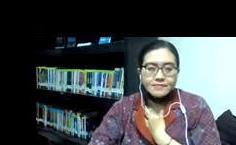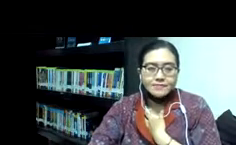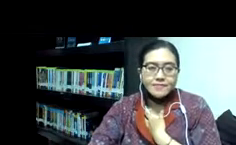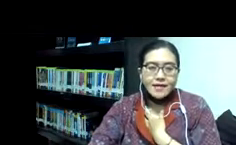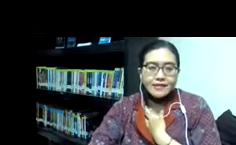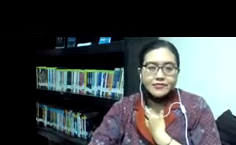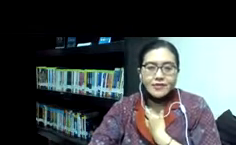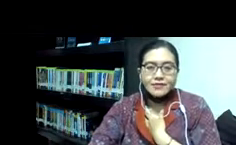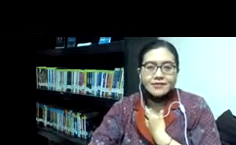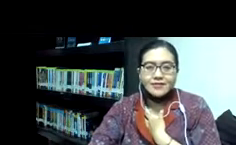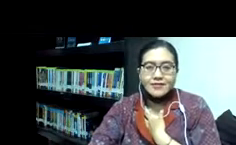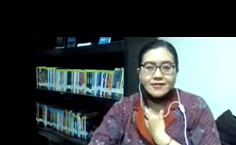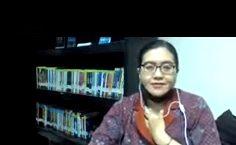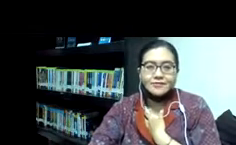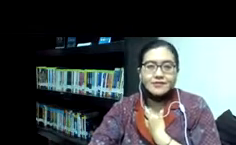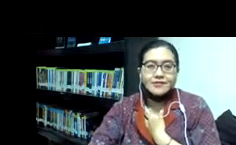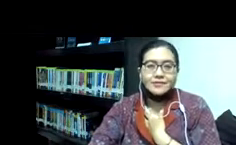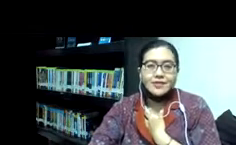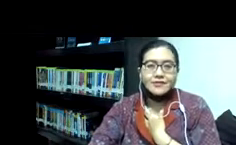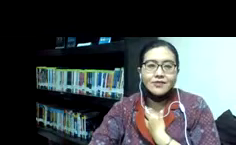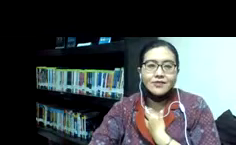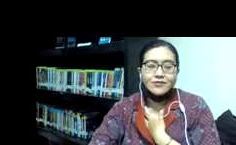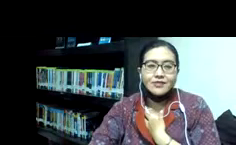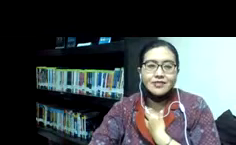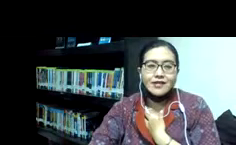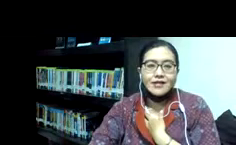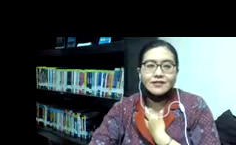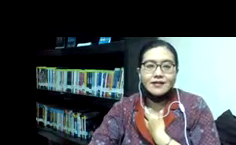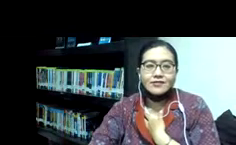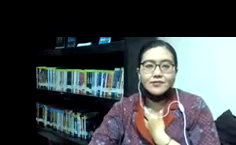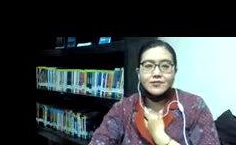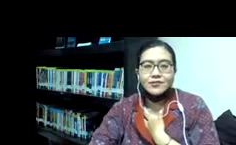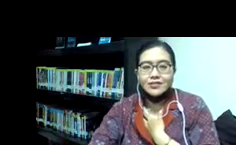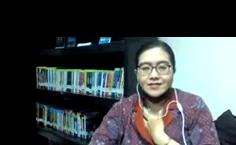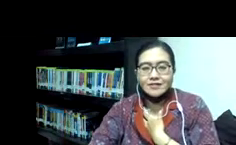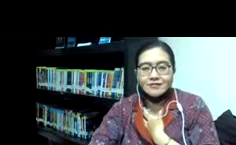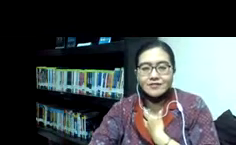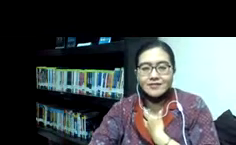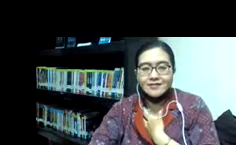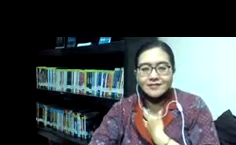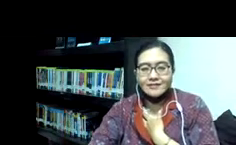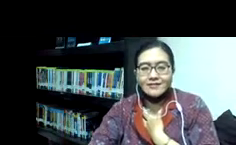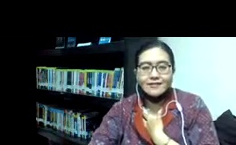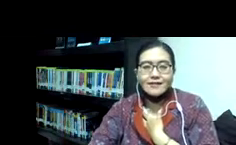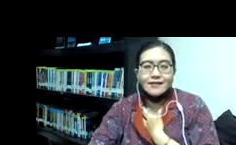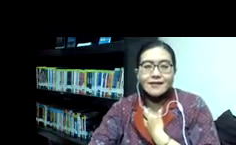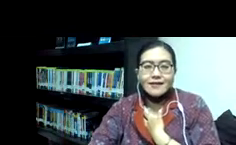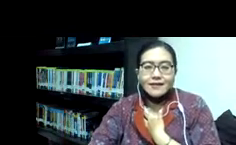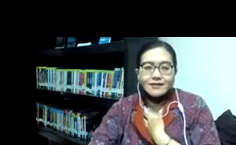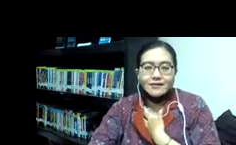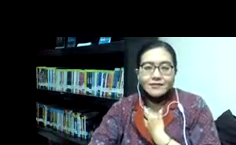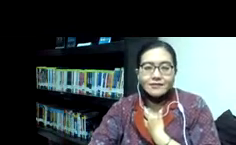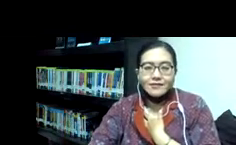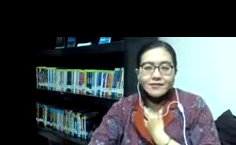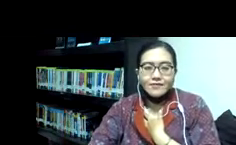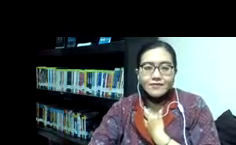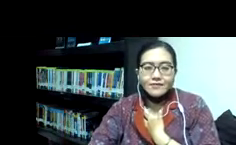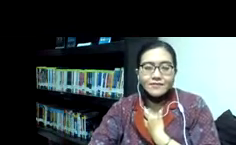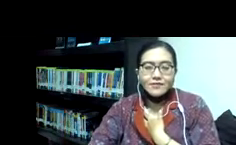Among them by Duranty, who terms ethnolinguistic as anthropological linguistics,